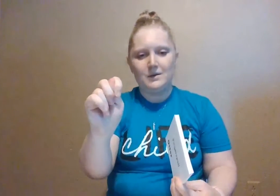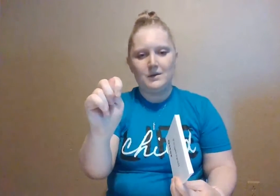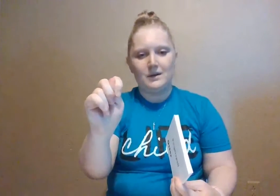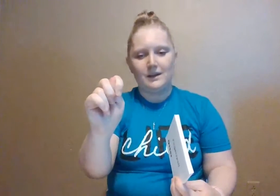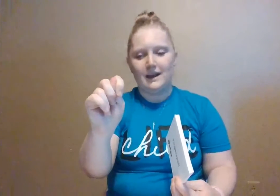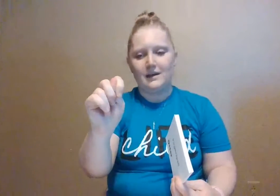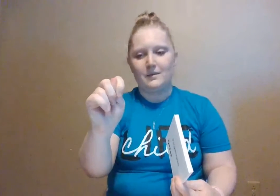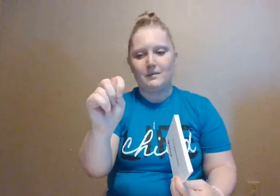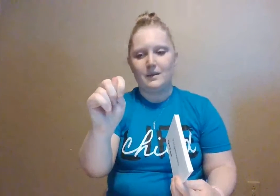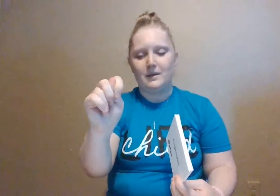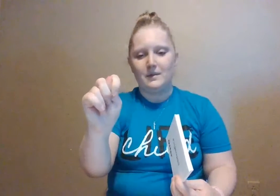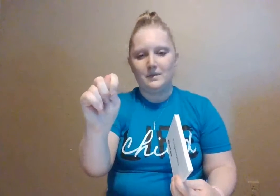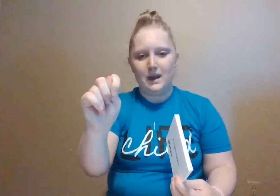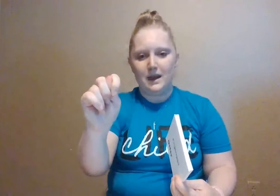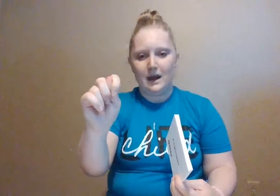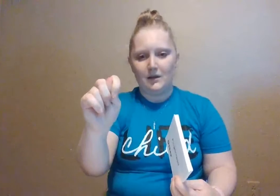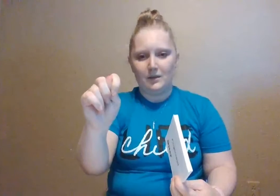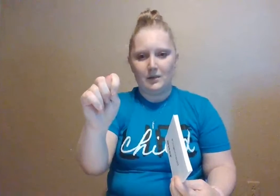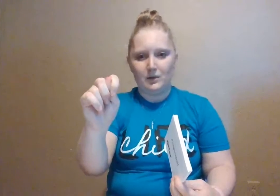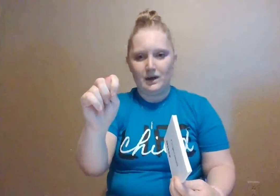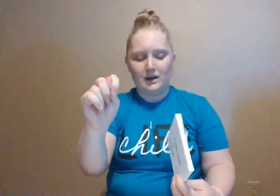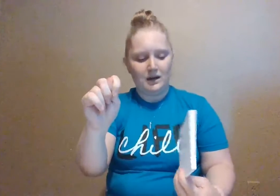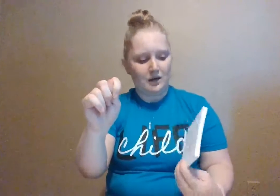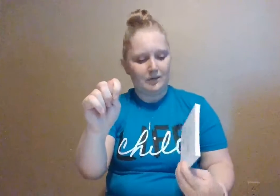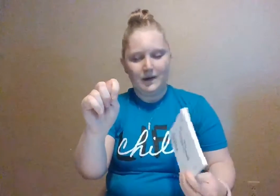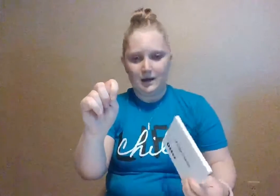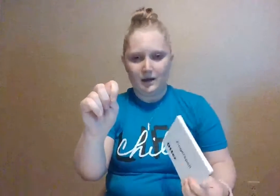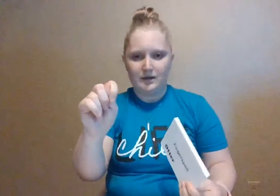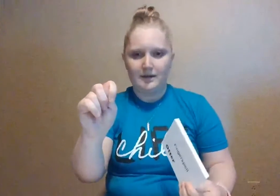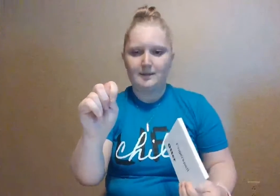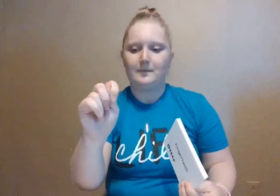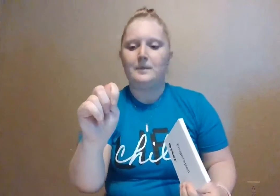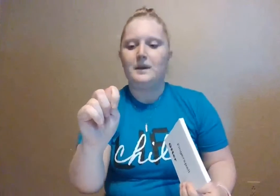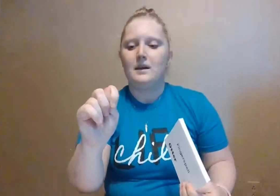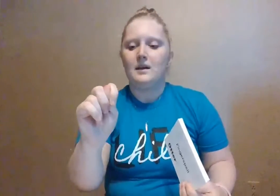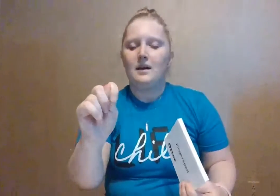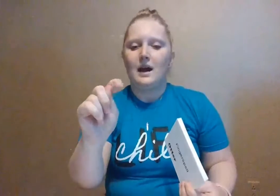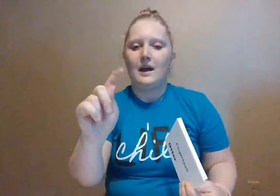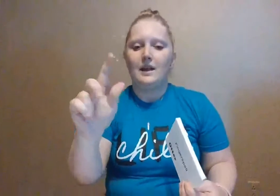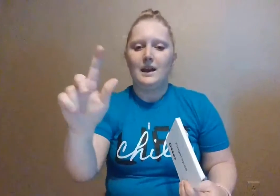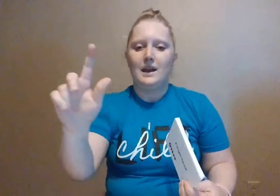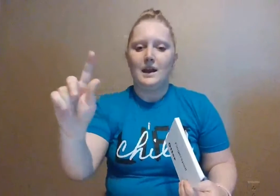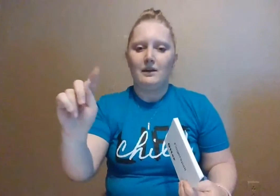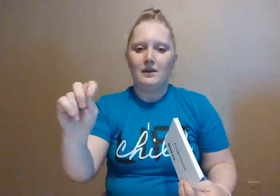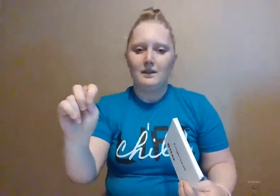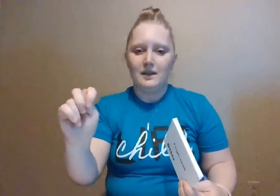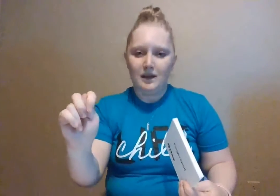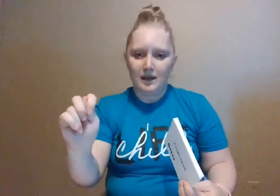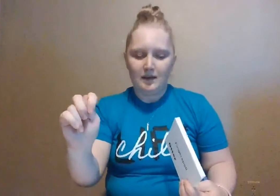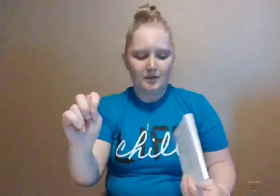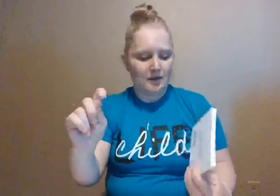do like your thumb is peeking out from between your fingers. And then another T, so it's